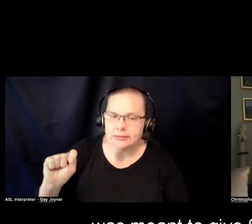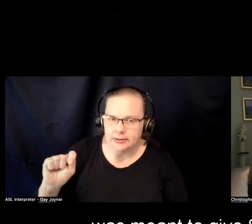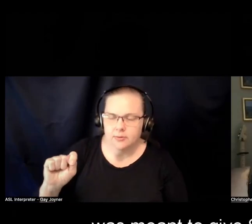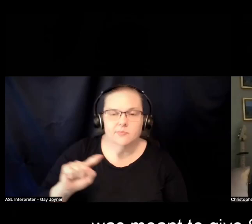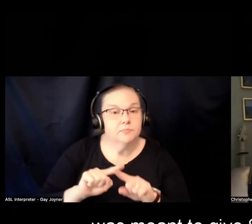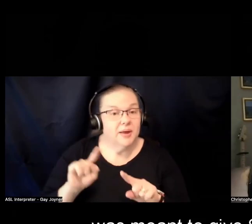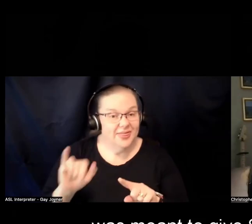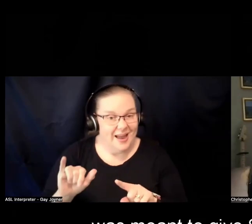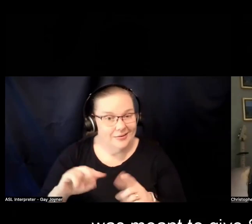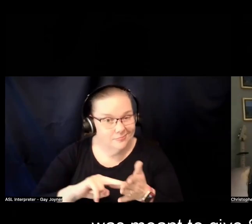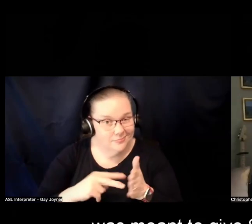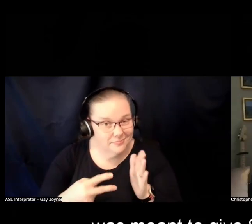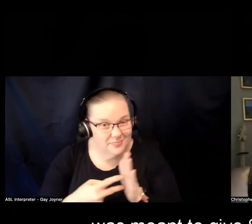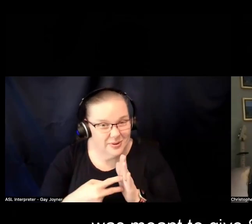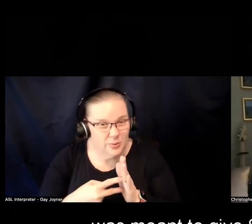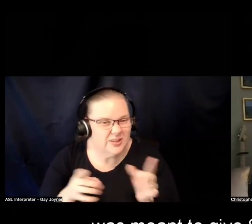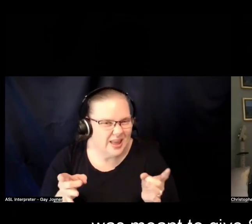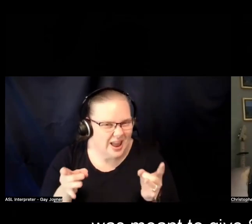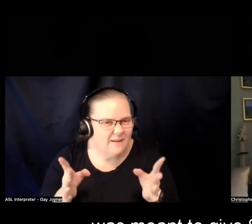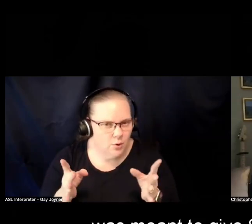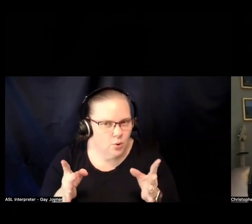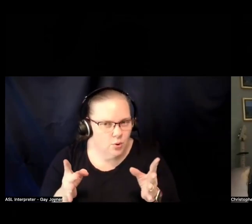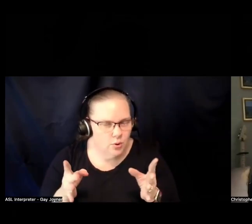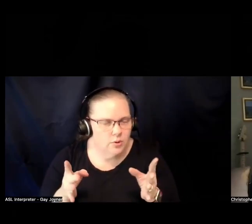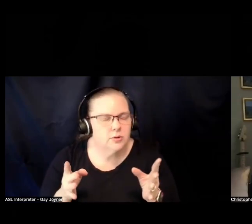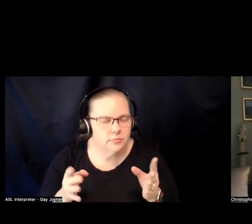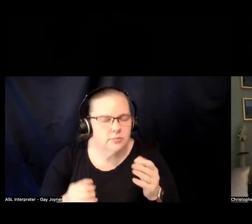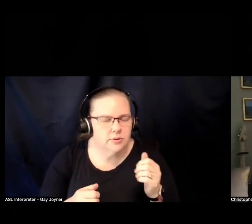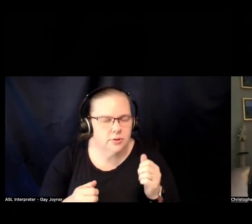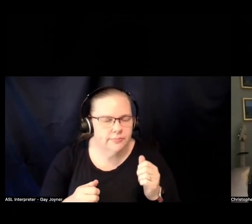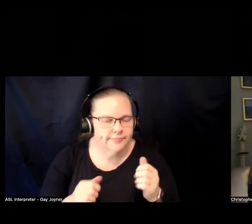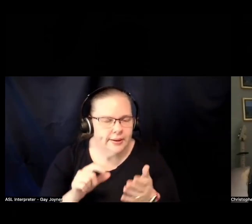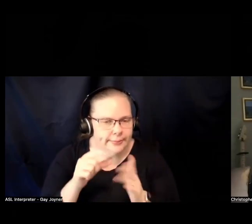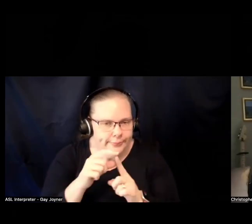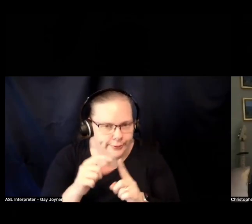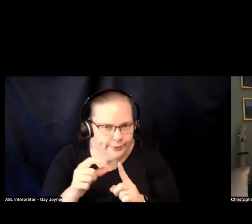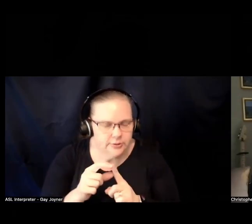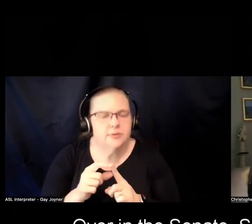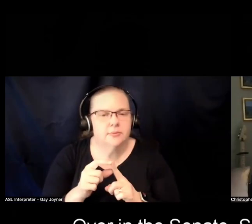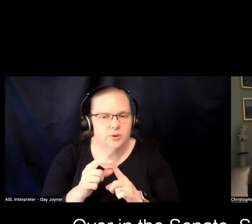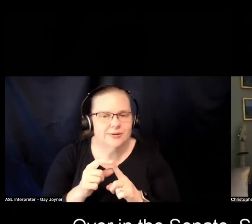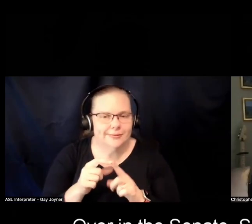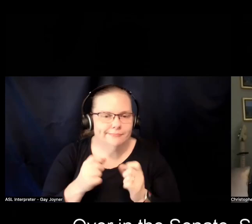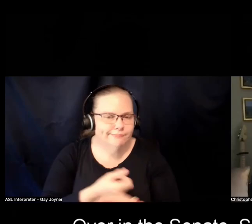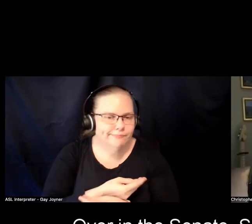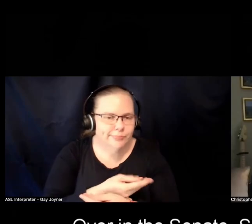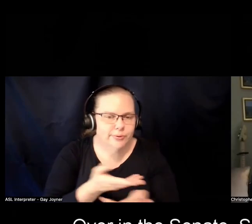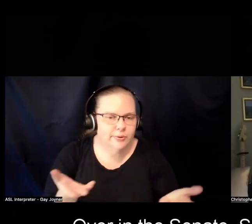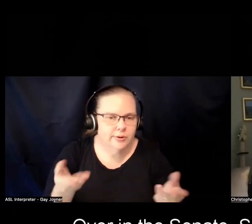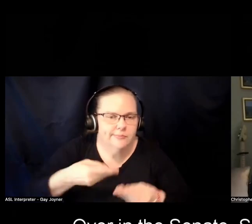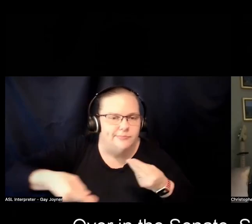to give Smith's hateful rhetoric the maximum circulation and protection under the law. Over in the